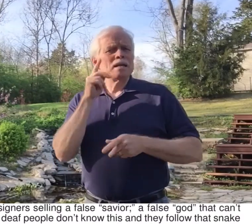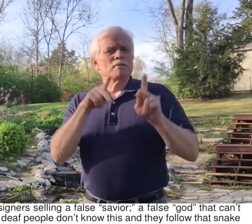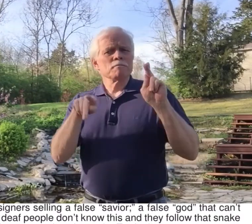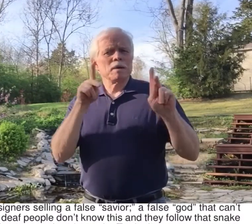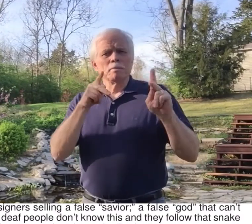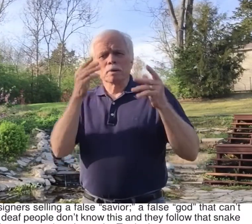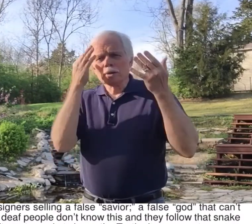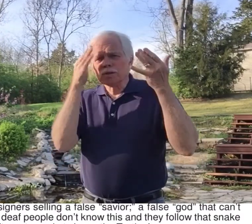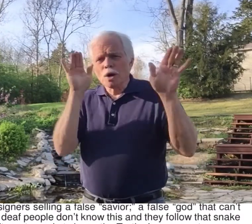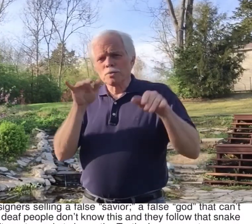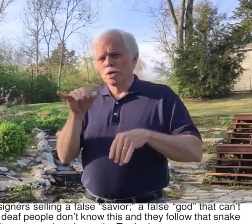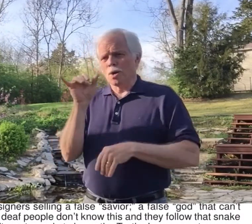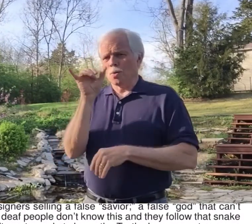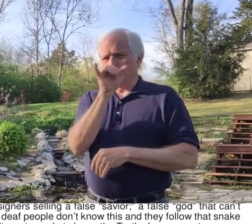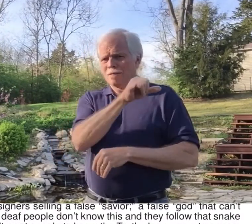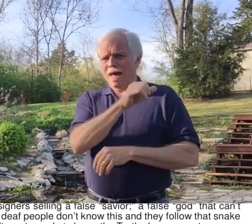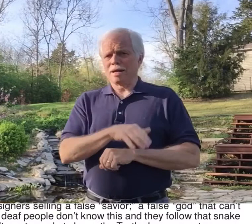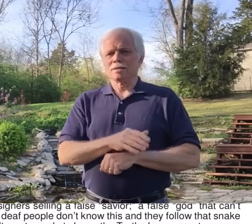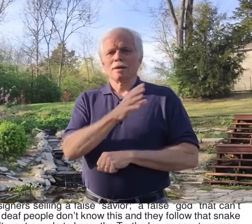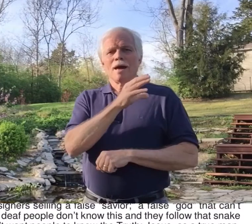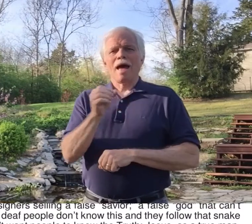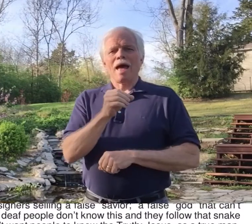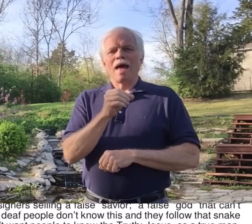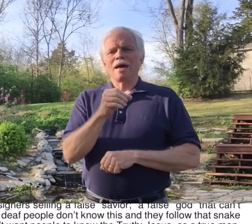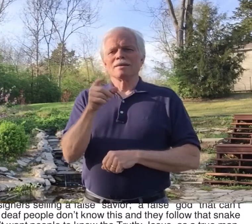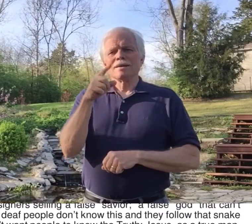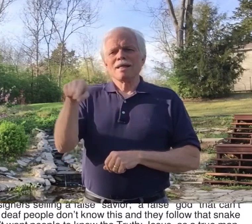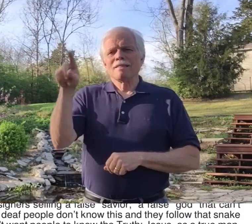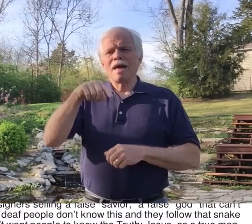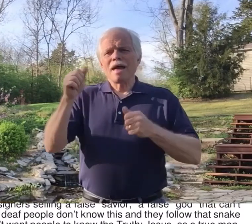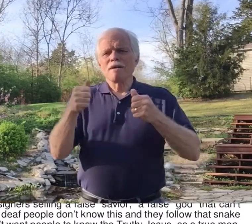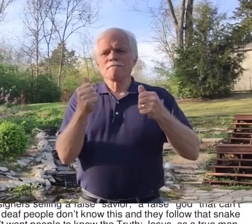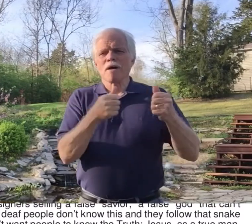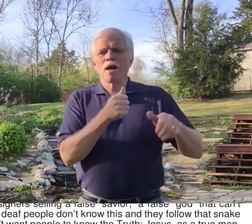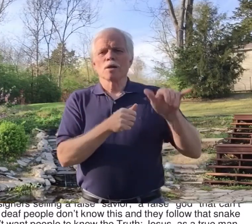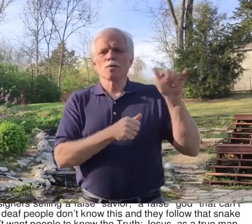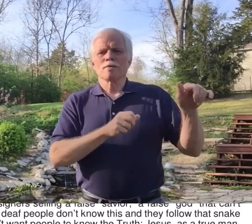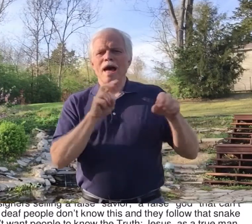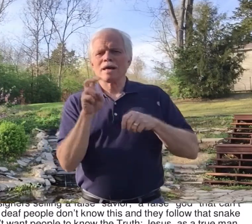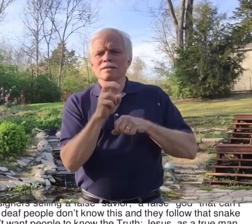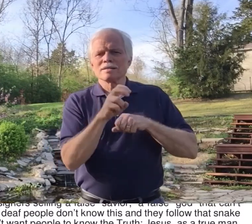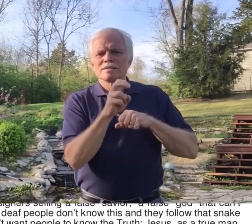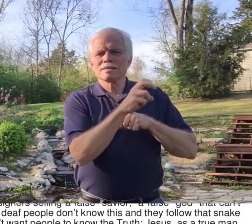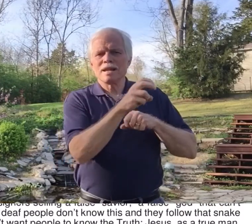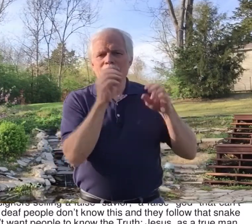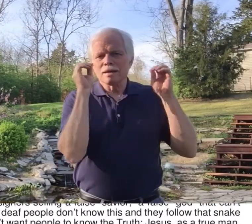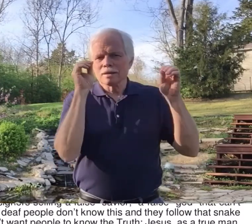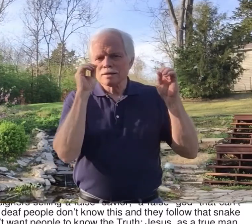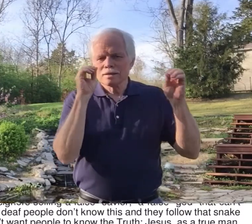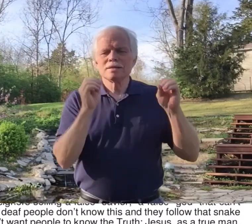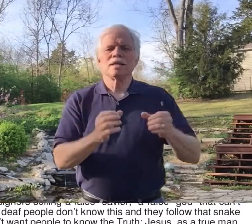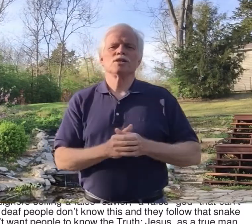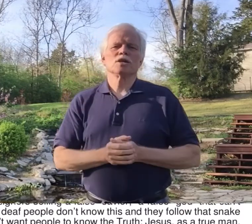deaf people don't know that and they follow that snake teaching.